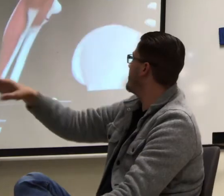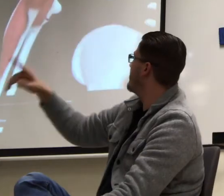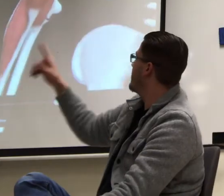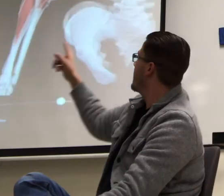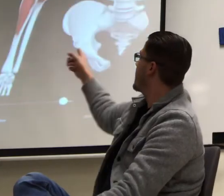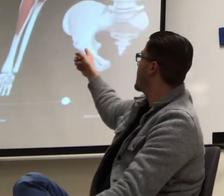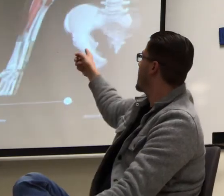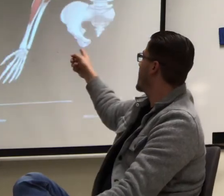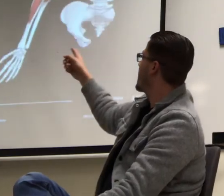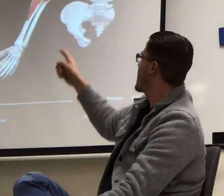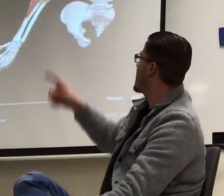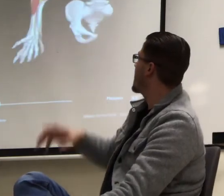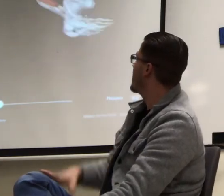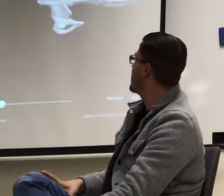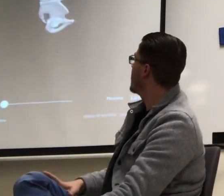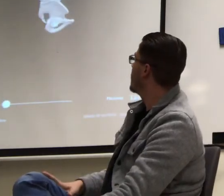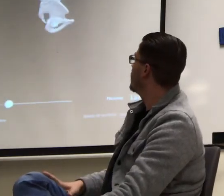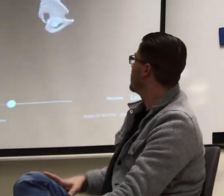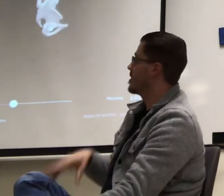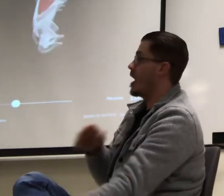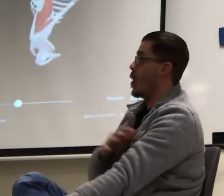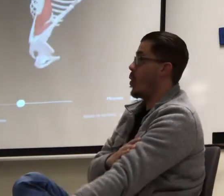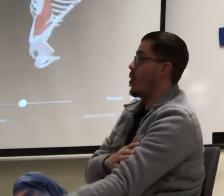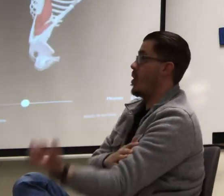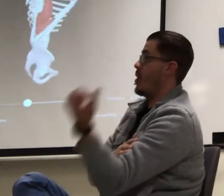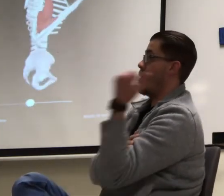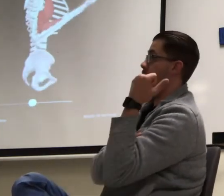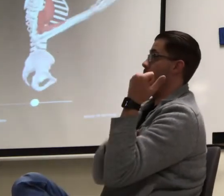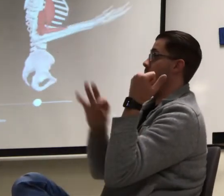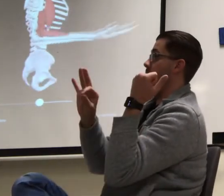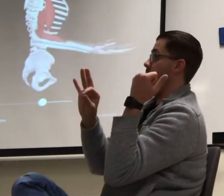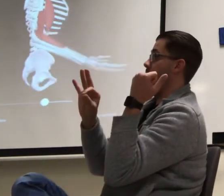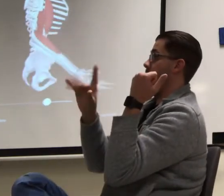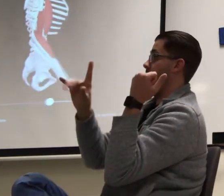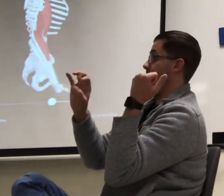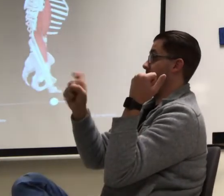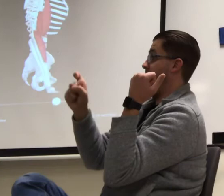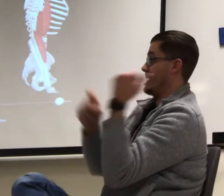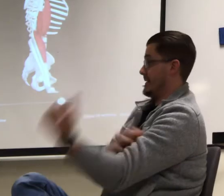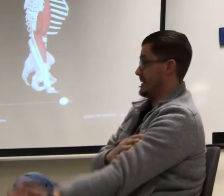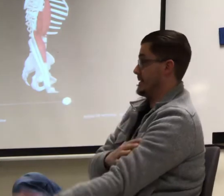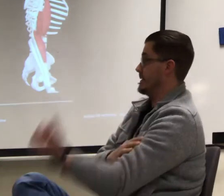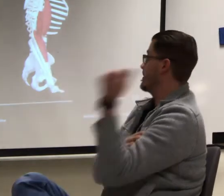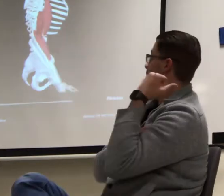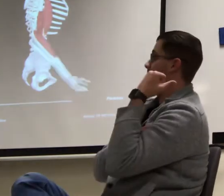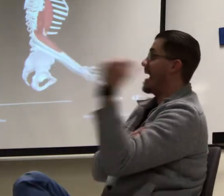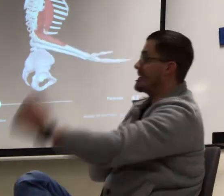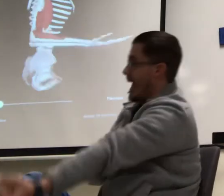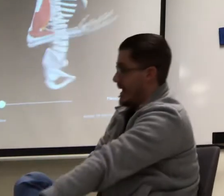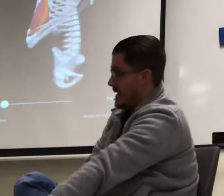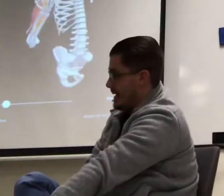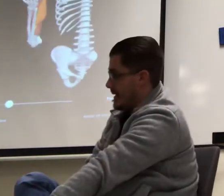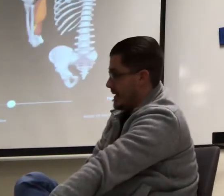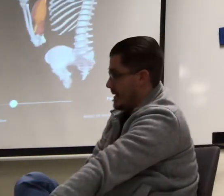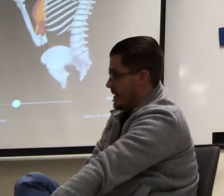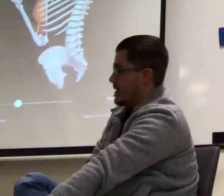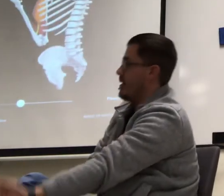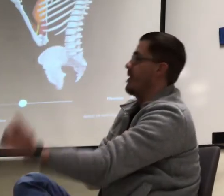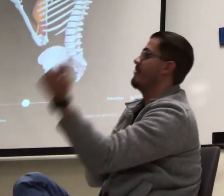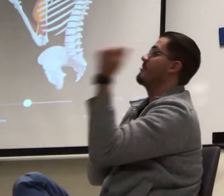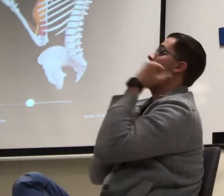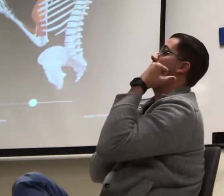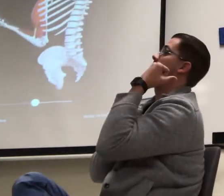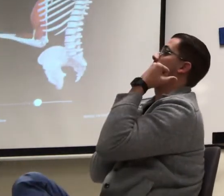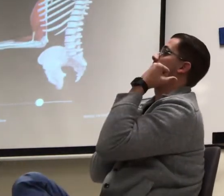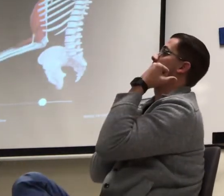So just to give you a macro view, that you're flexing the forearm right there and extending it. So when I